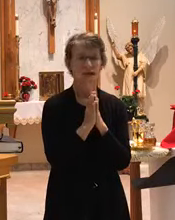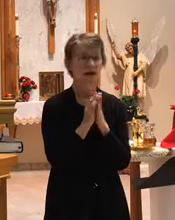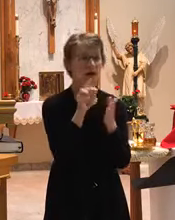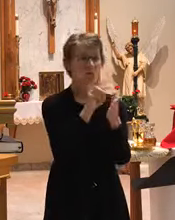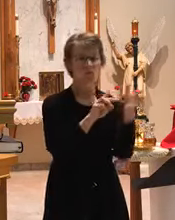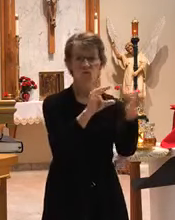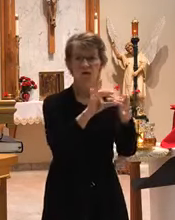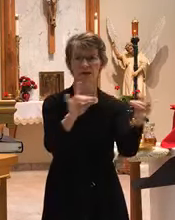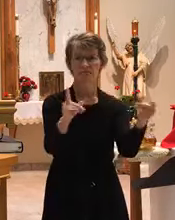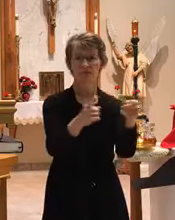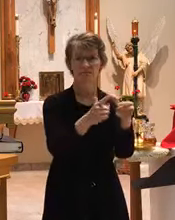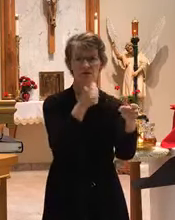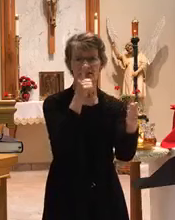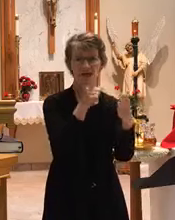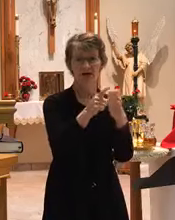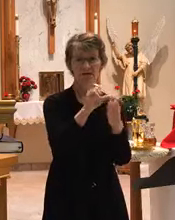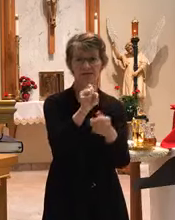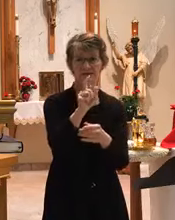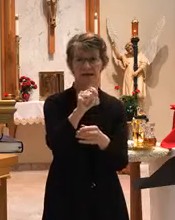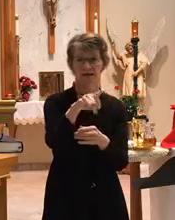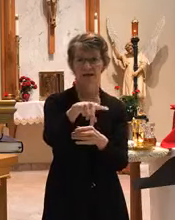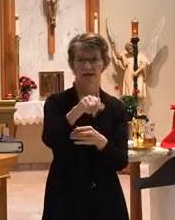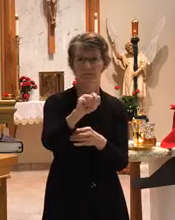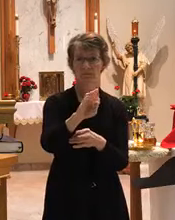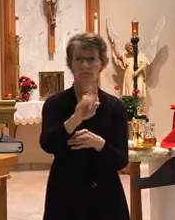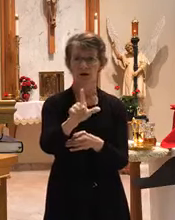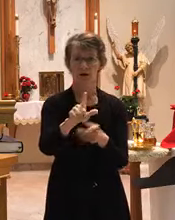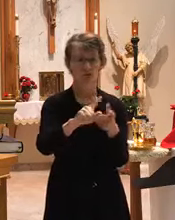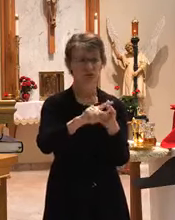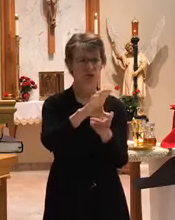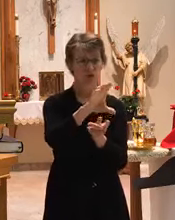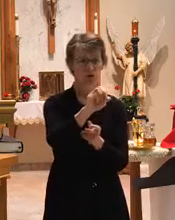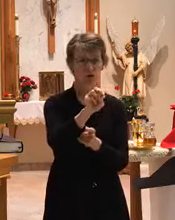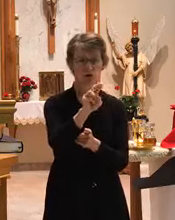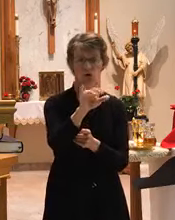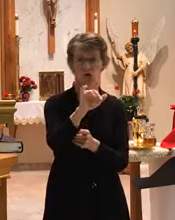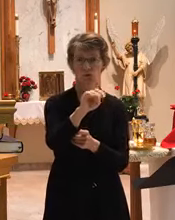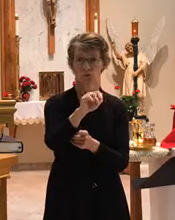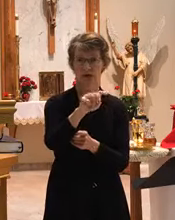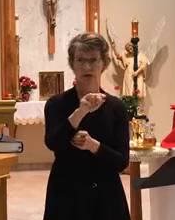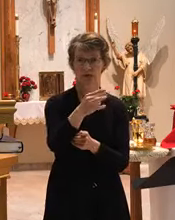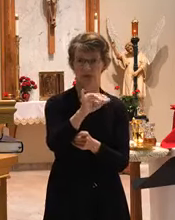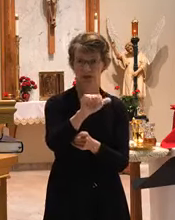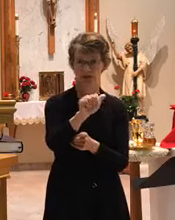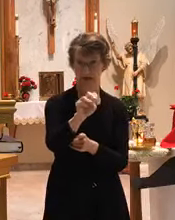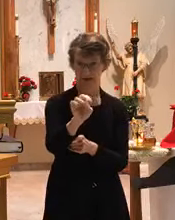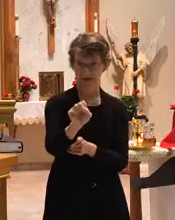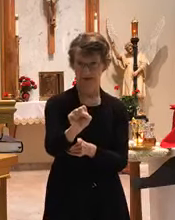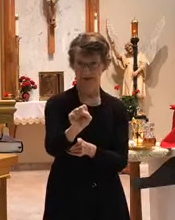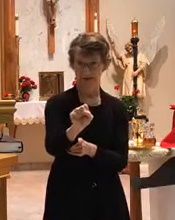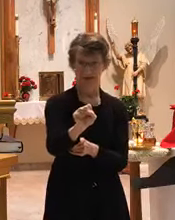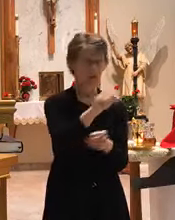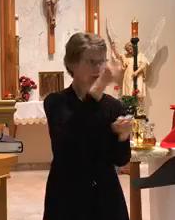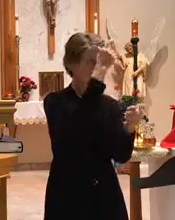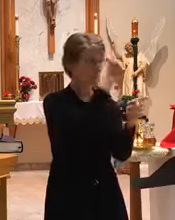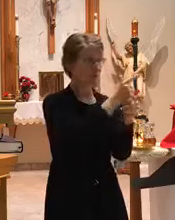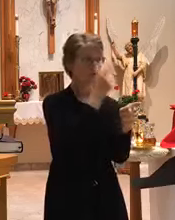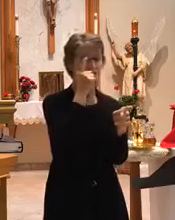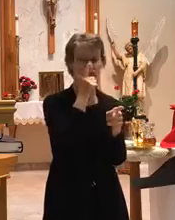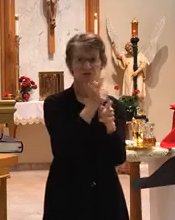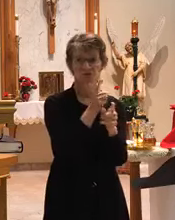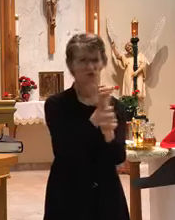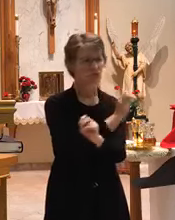A reading from the first letter of St. Paul to the Corinthians. Brothers and sisters, no one can